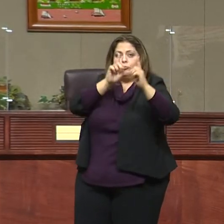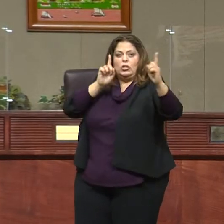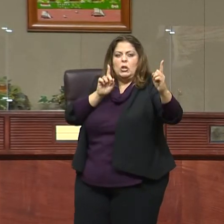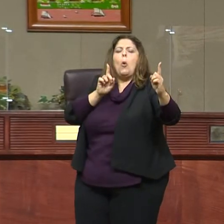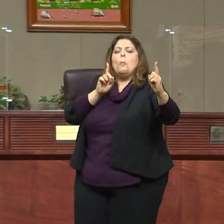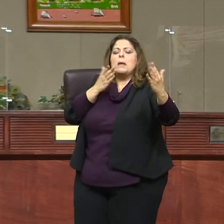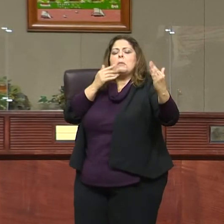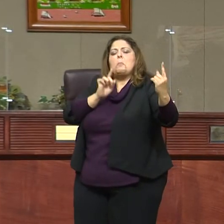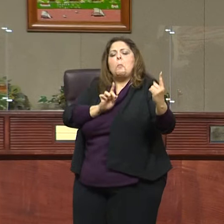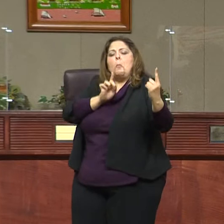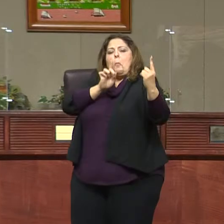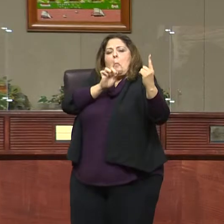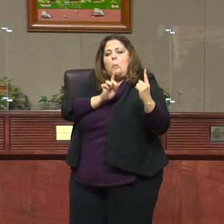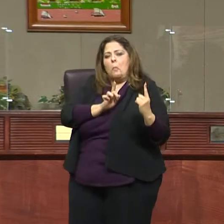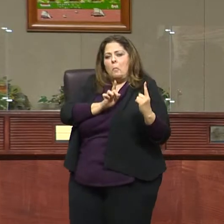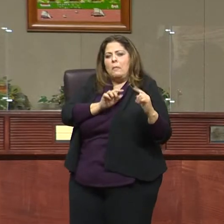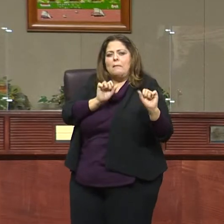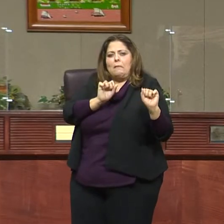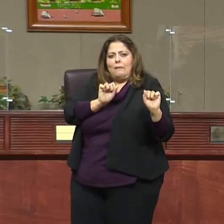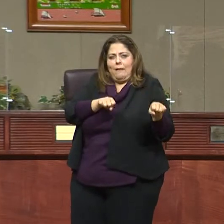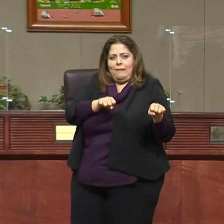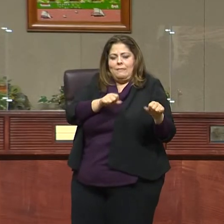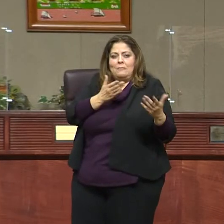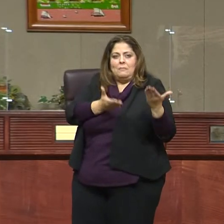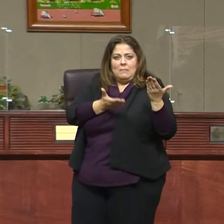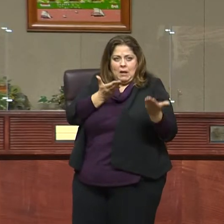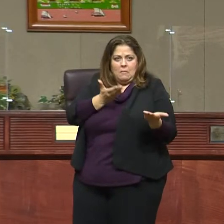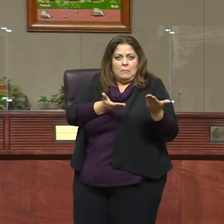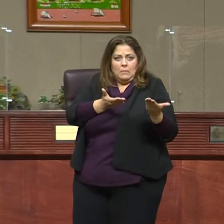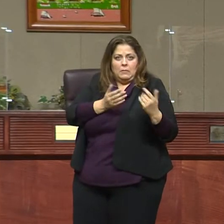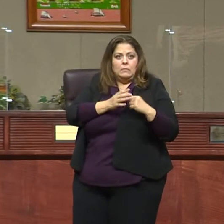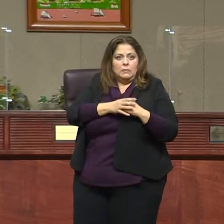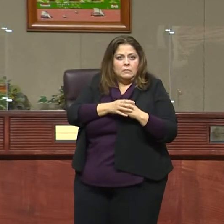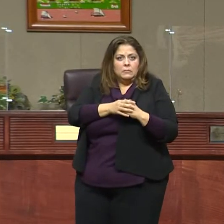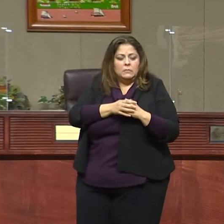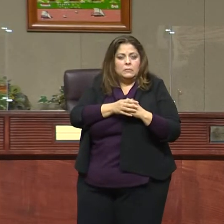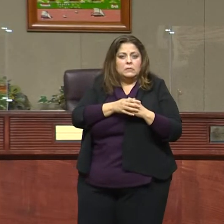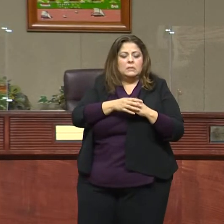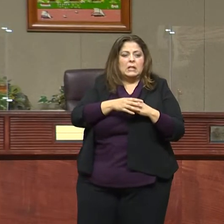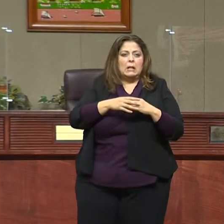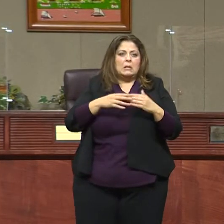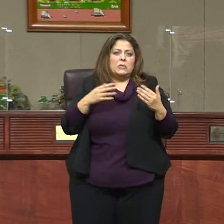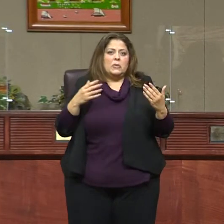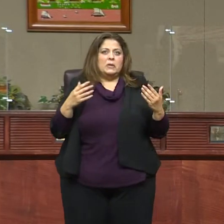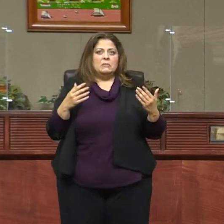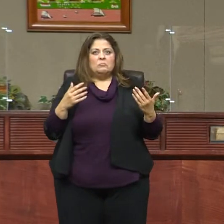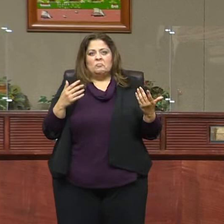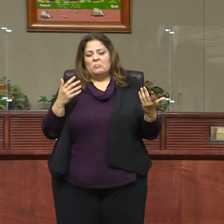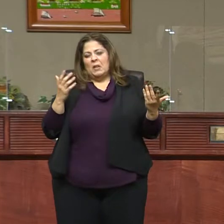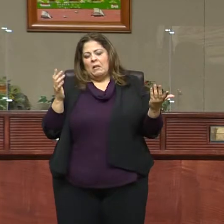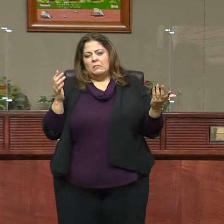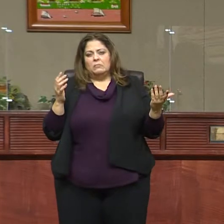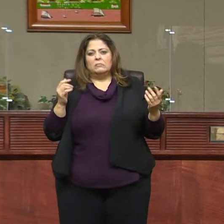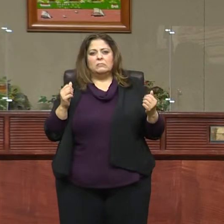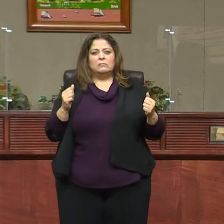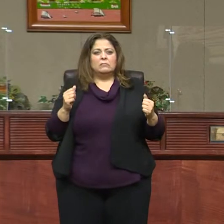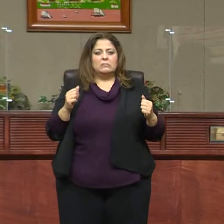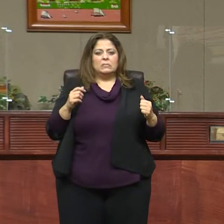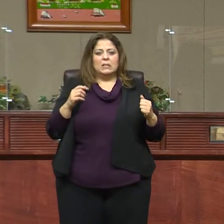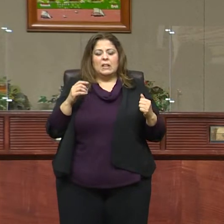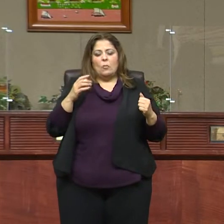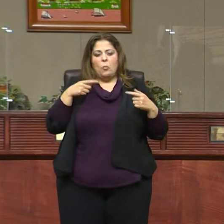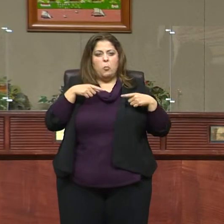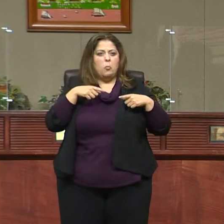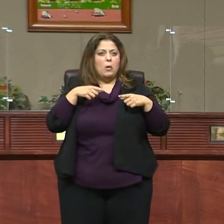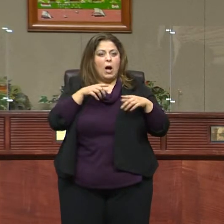be able to do that in a phase of the continuation of the reopening of